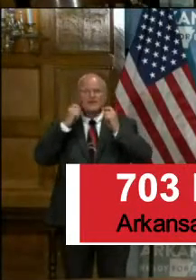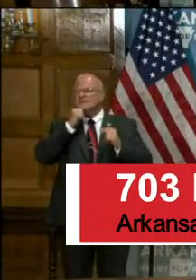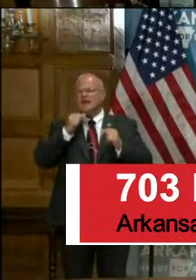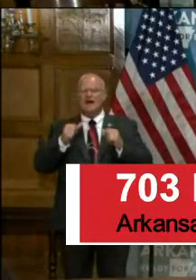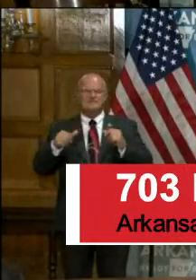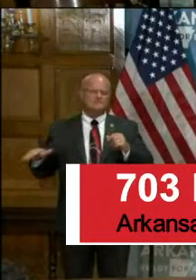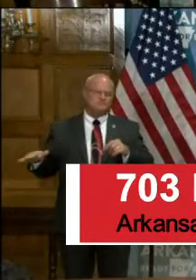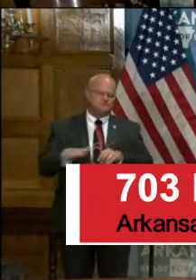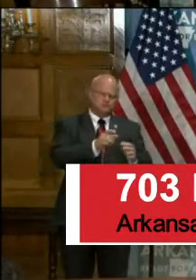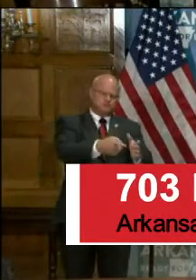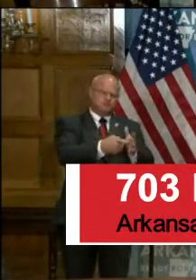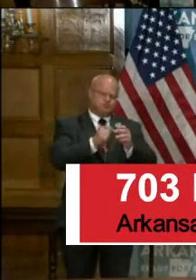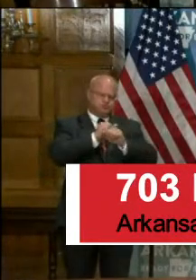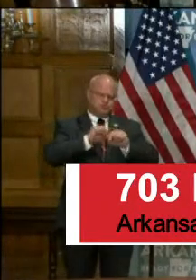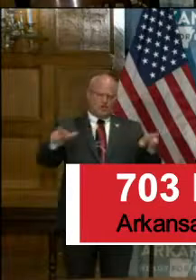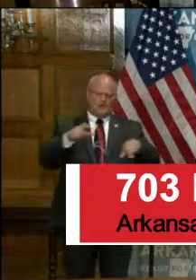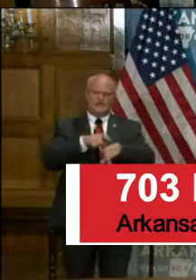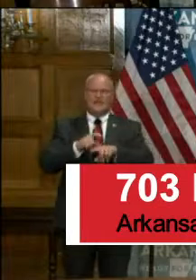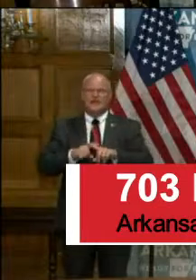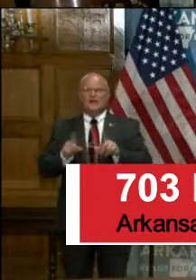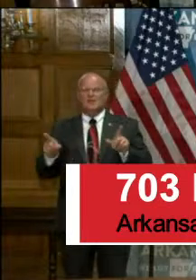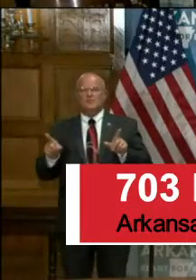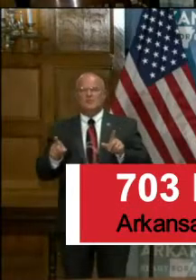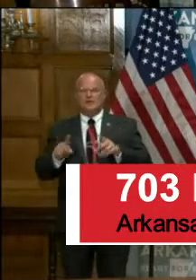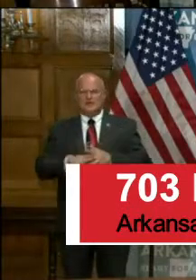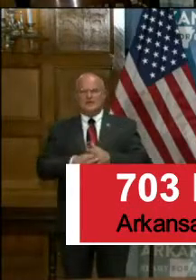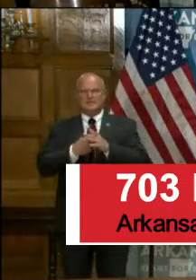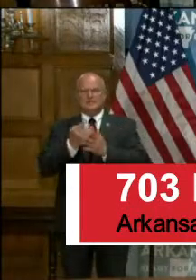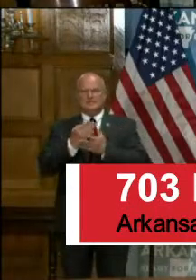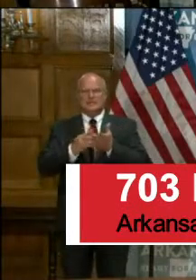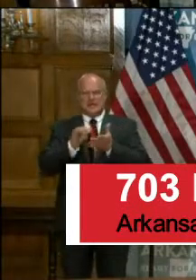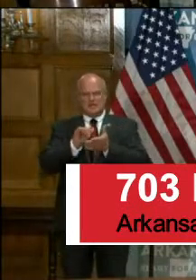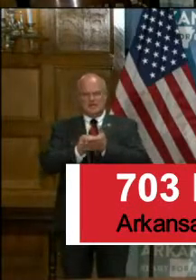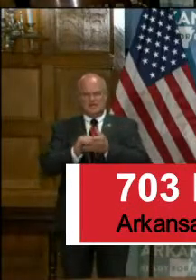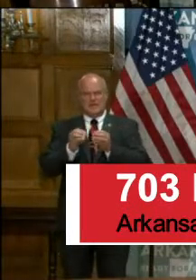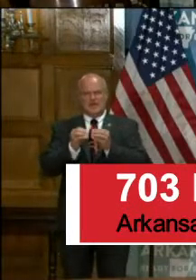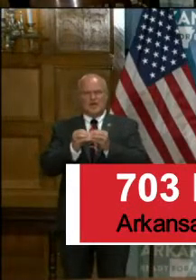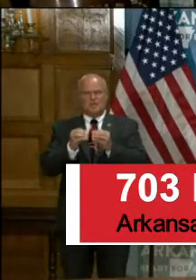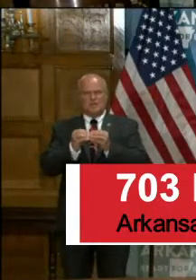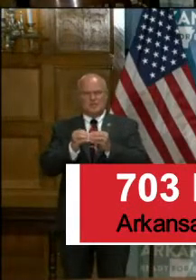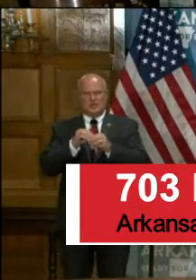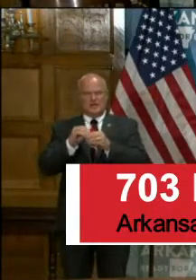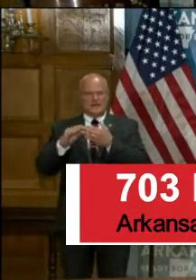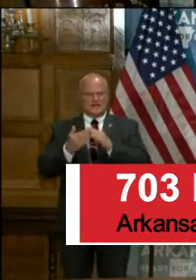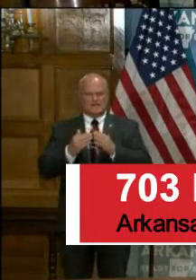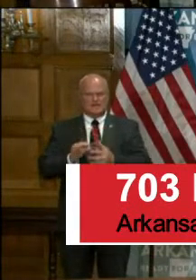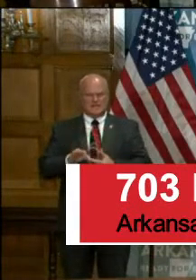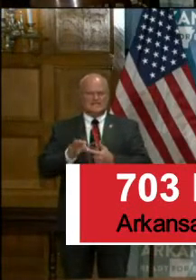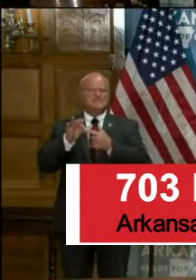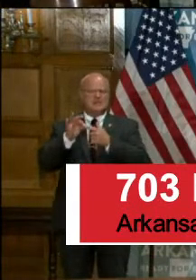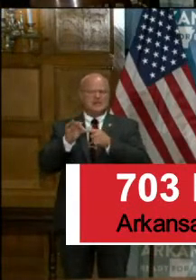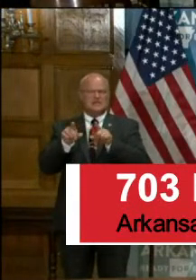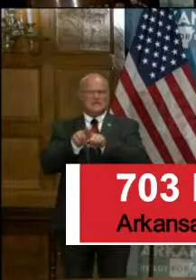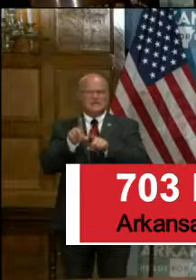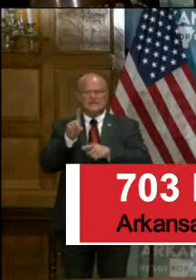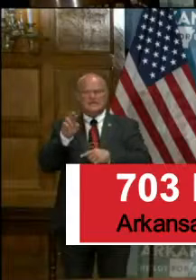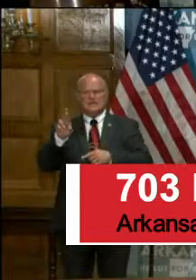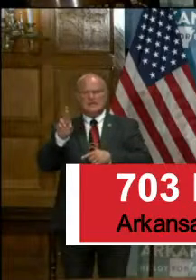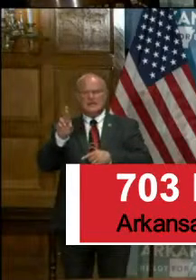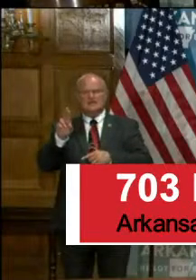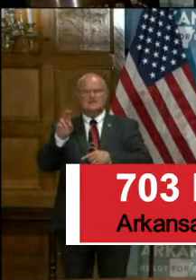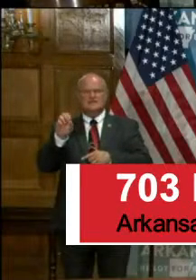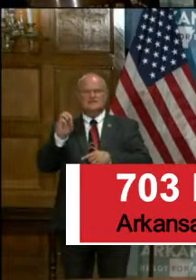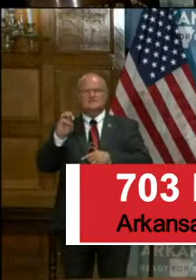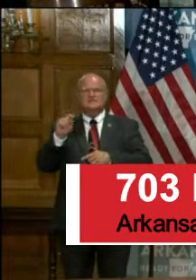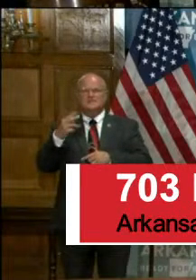a blanket, you have to wear one all the time, but why not implement some of that more so into the community, especially if, as Dr. Nate said,